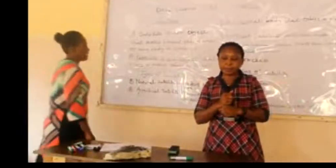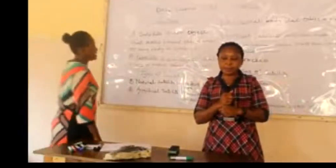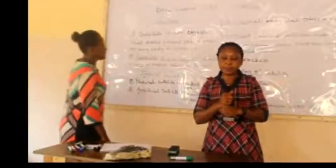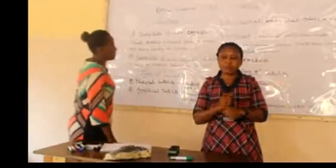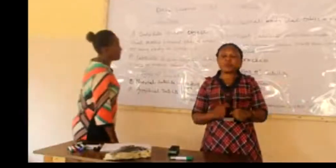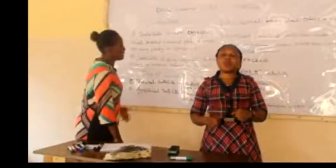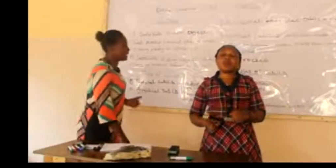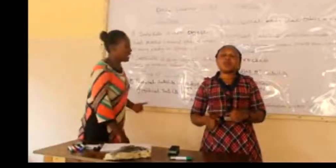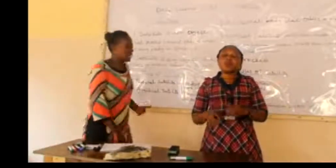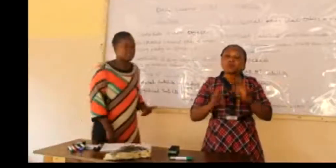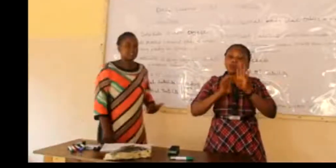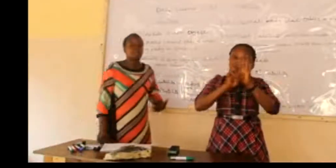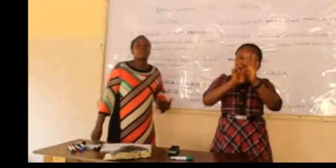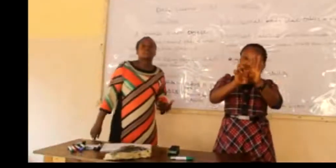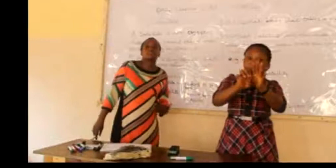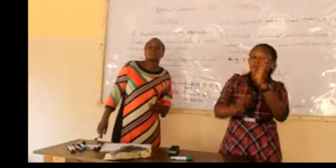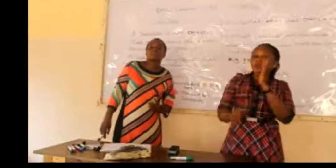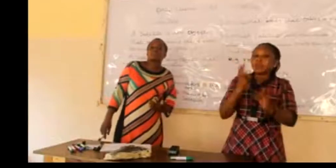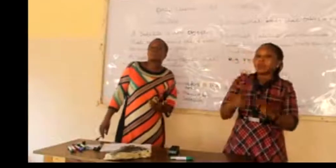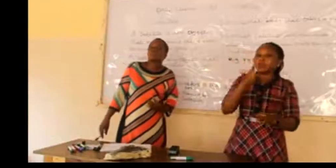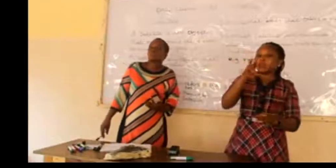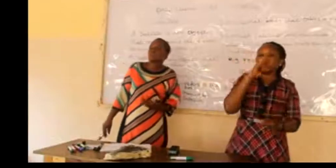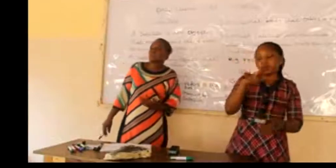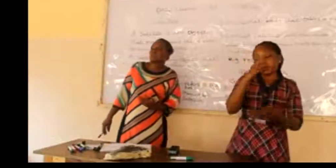If you are somebody that